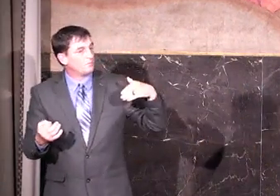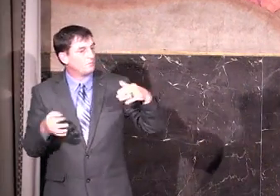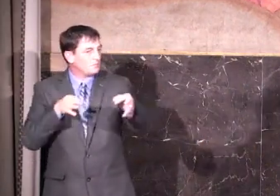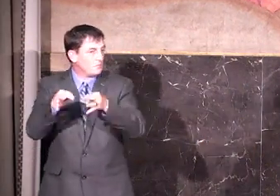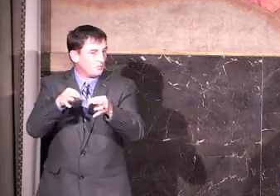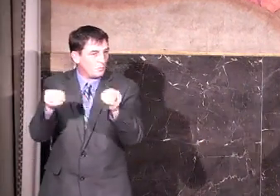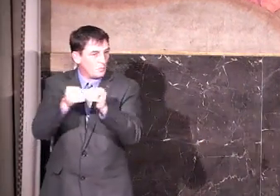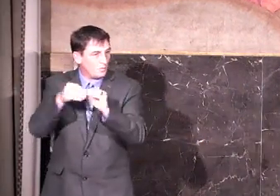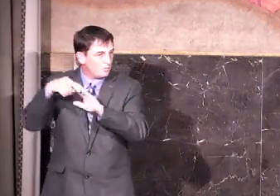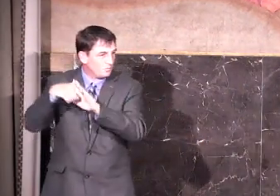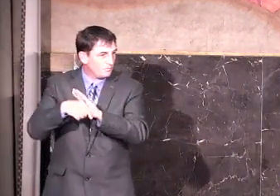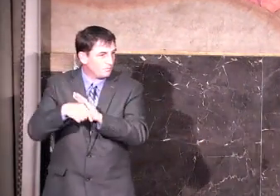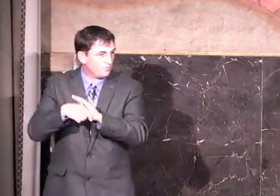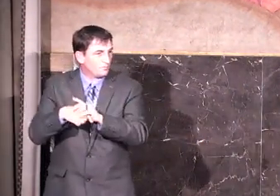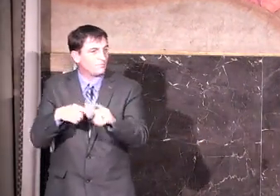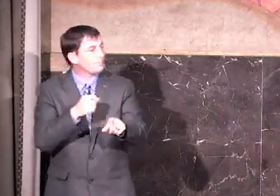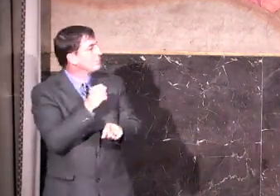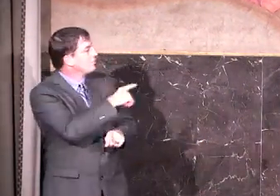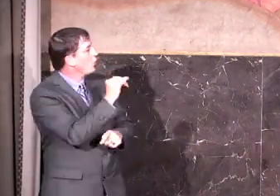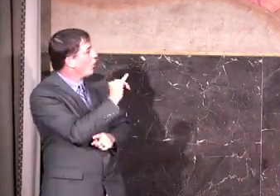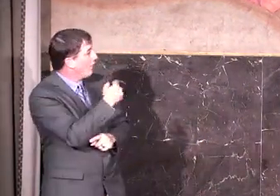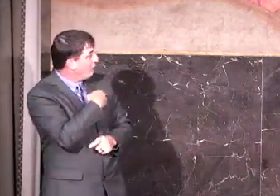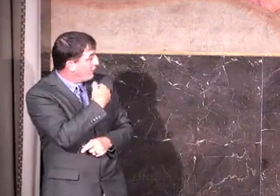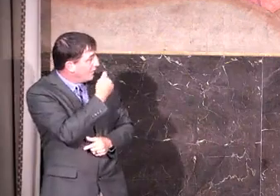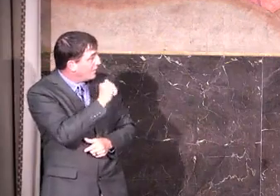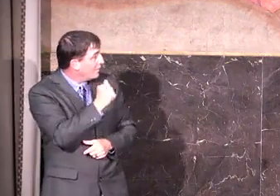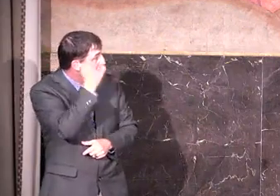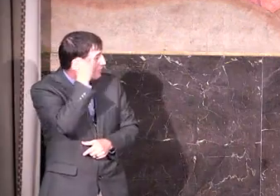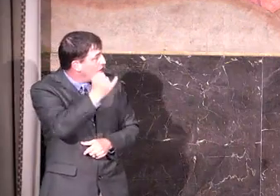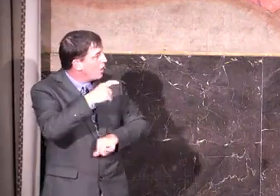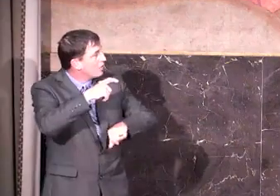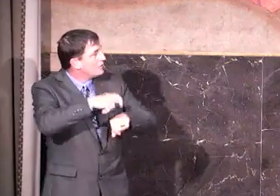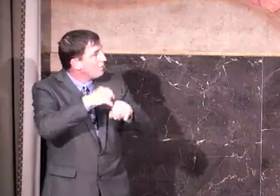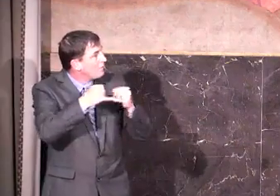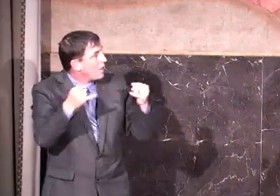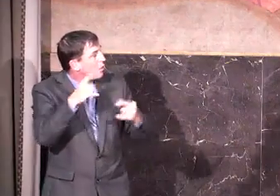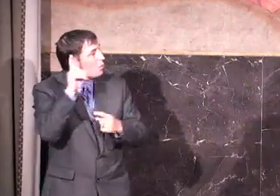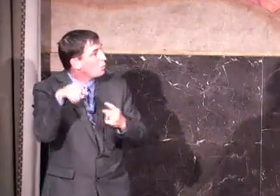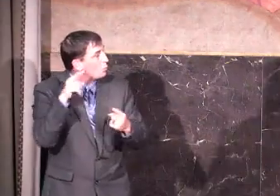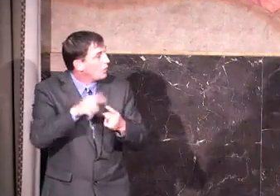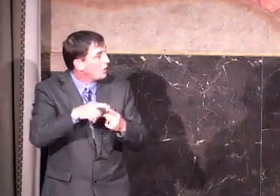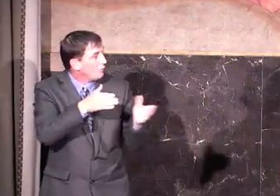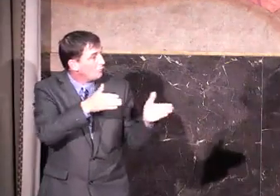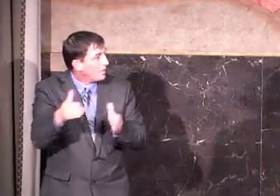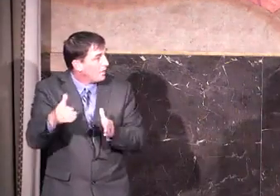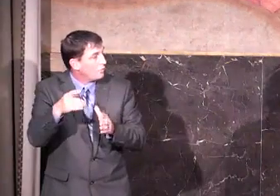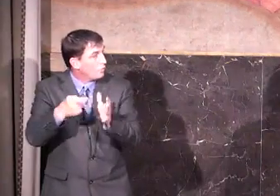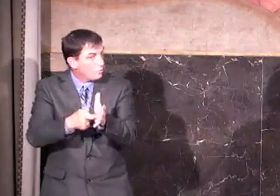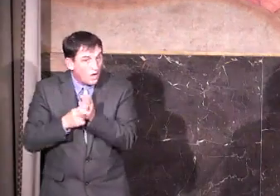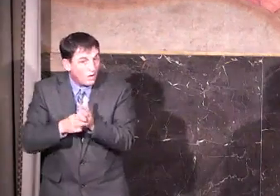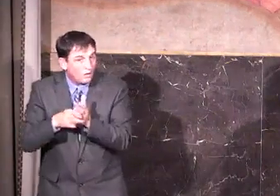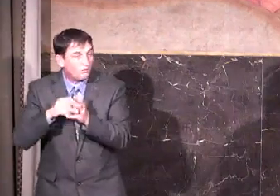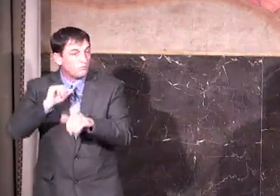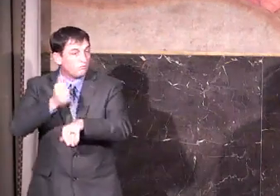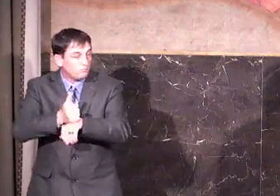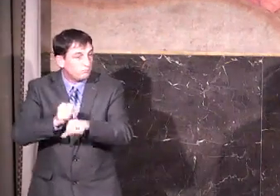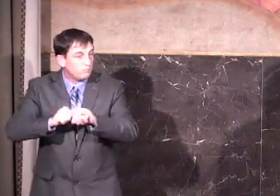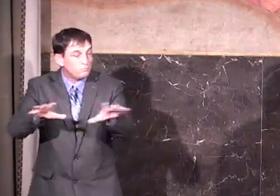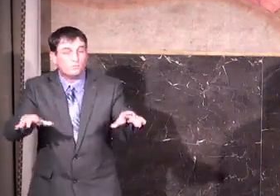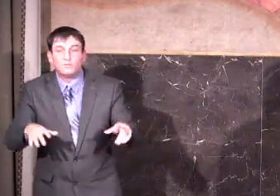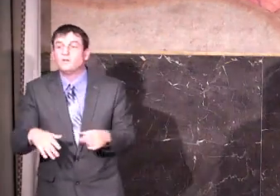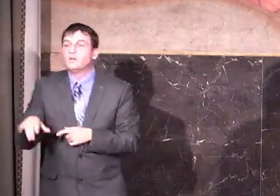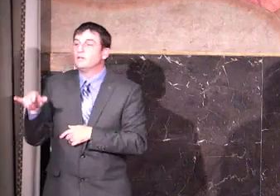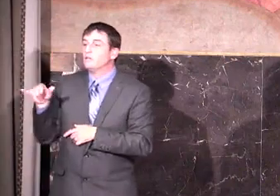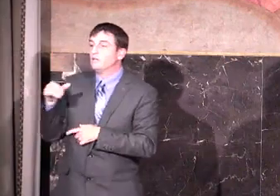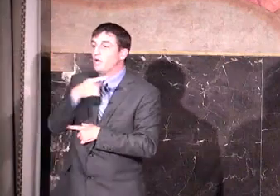explanation? And if there's a timeline for when these are going to be required and rolled out? Yeah, so as the governor